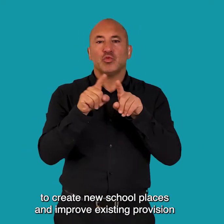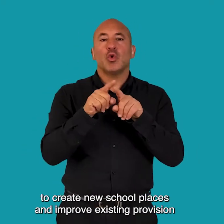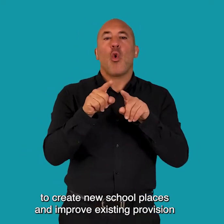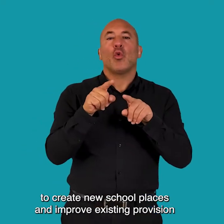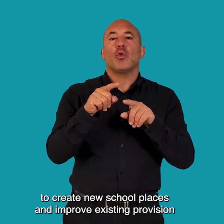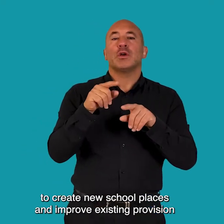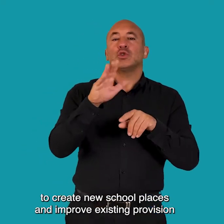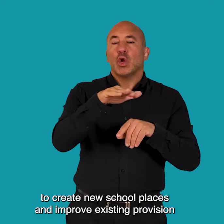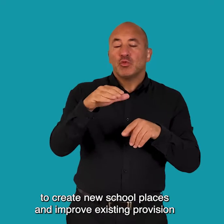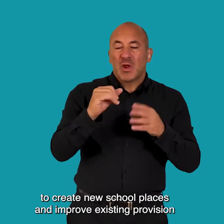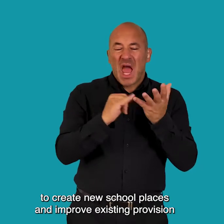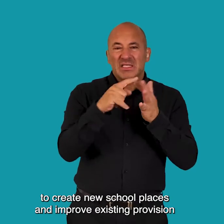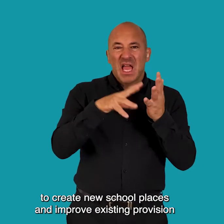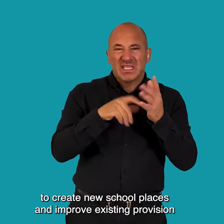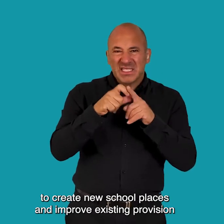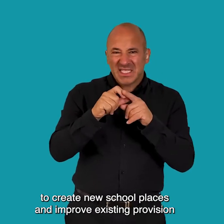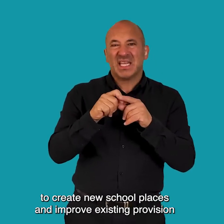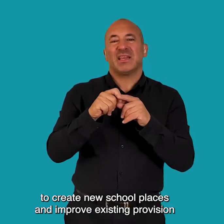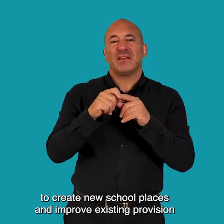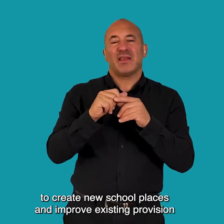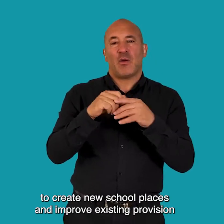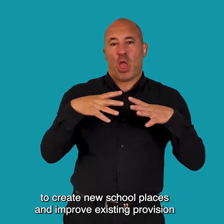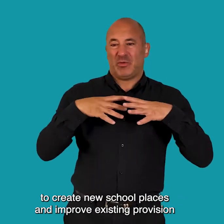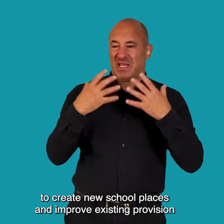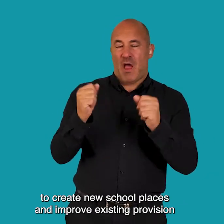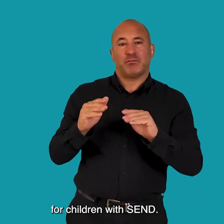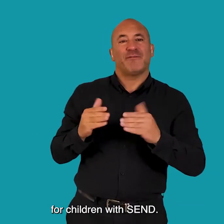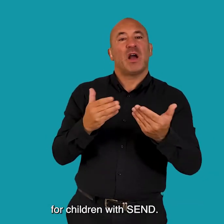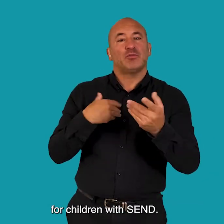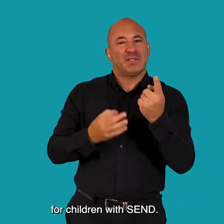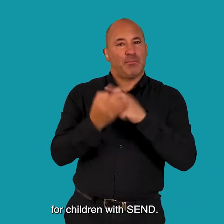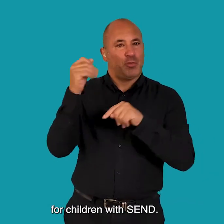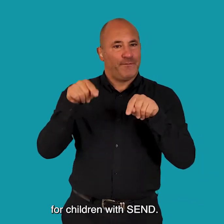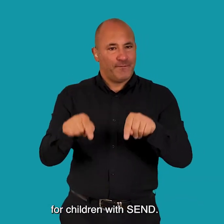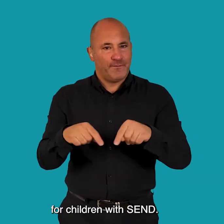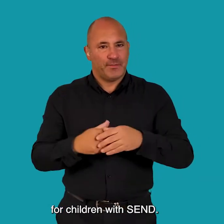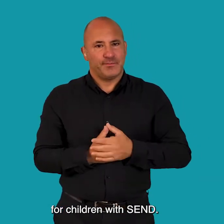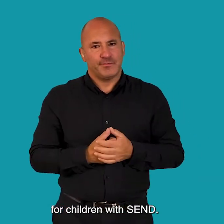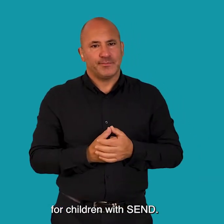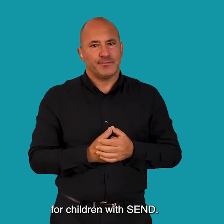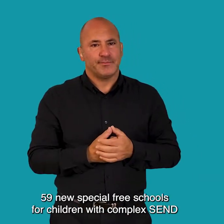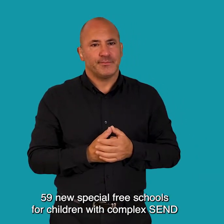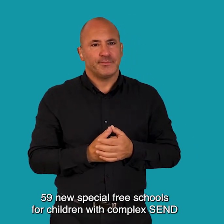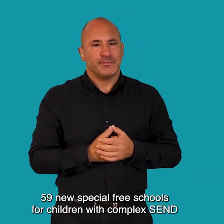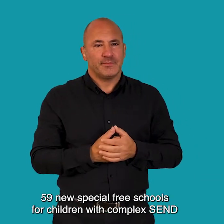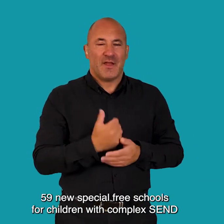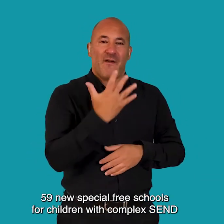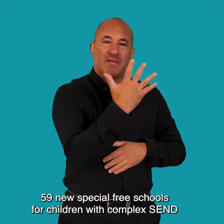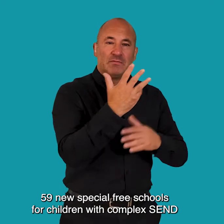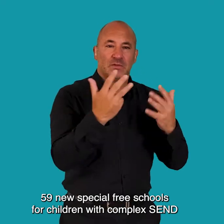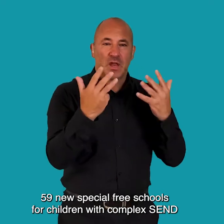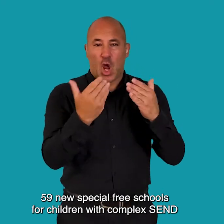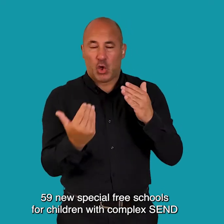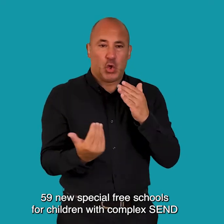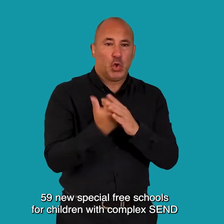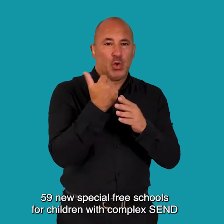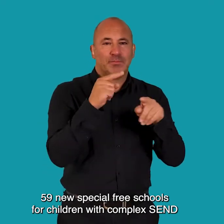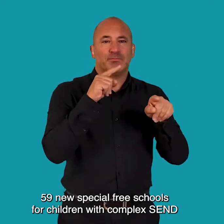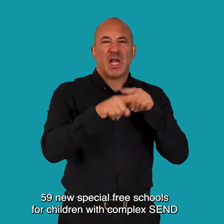new school places and improve existing provision for children with SEND. 59 new special free schools for